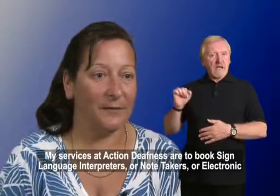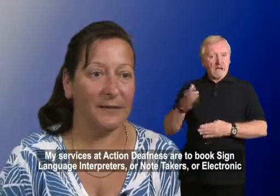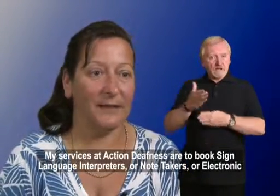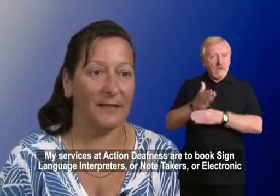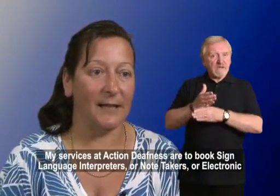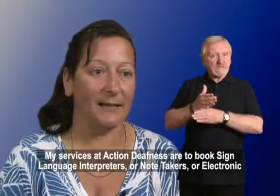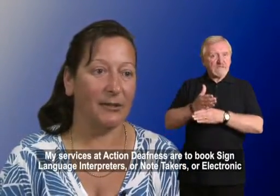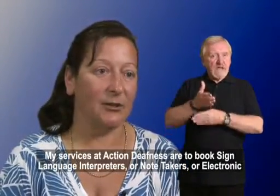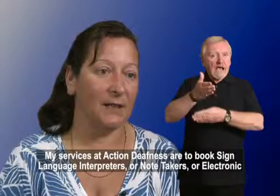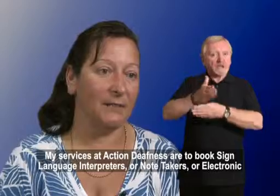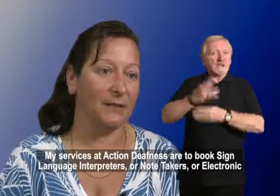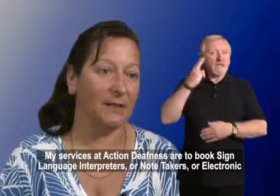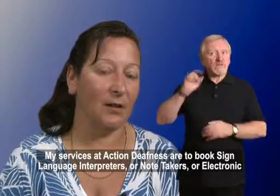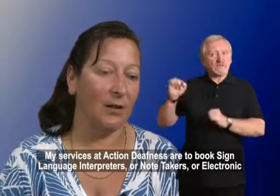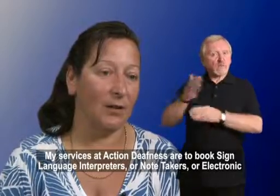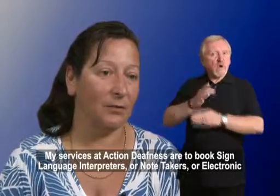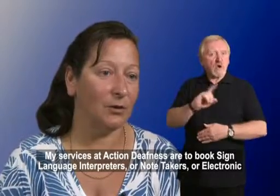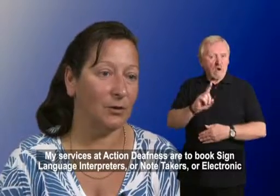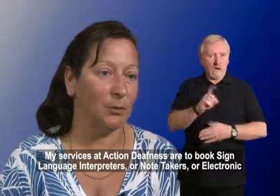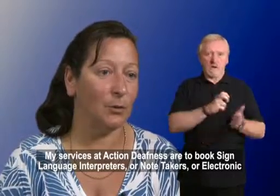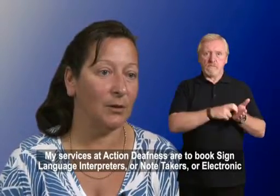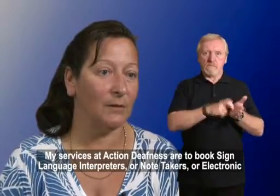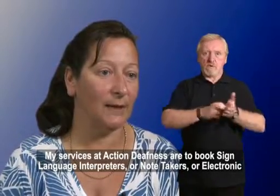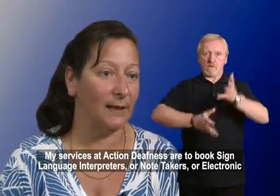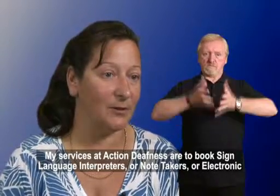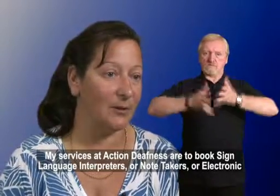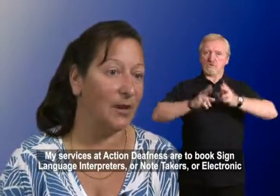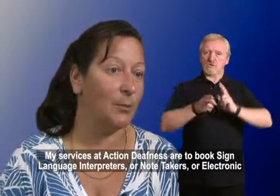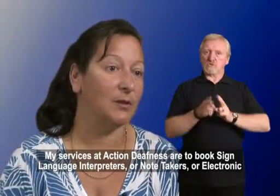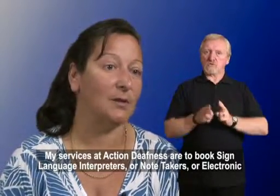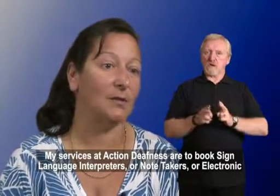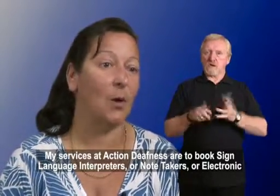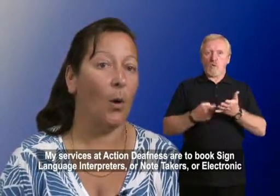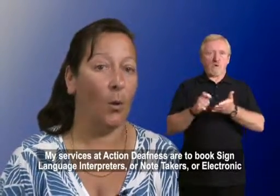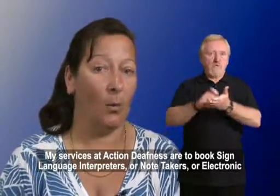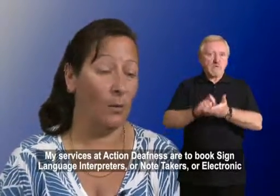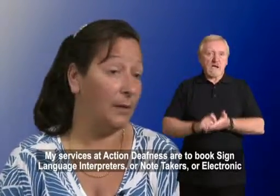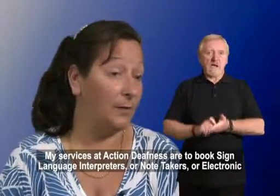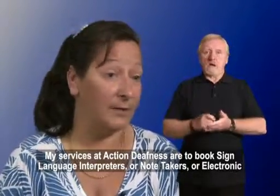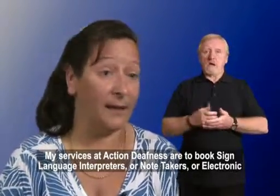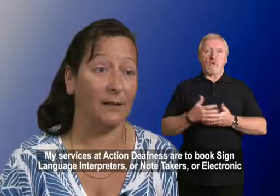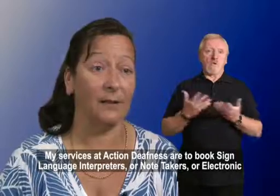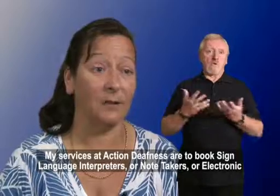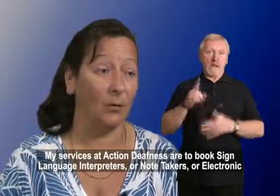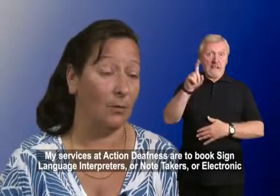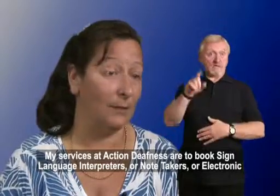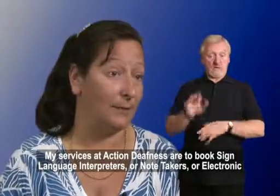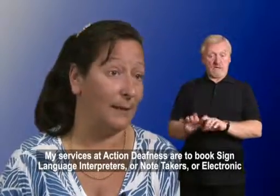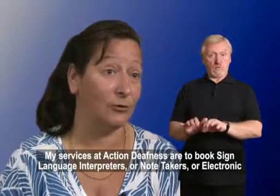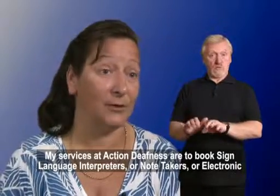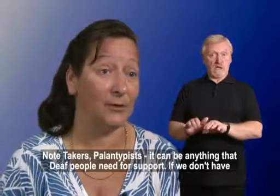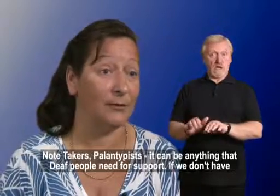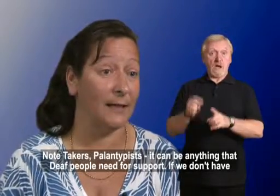My services at Action Deafness are to book sign language interpreters or note takers